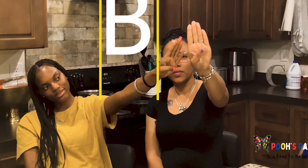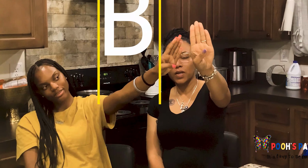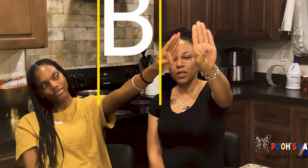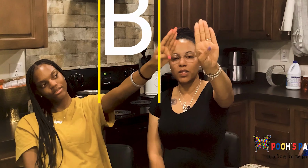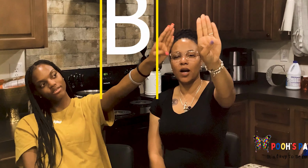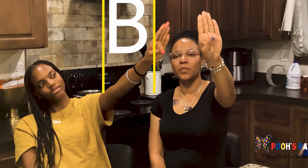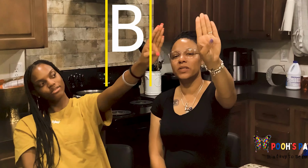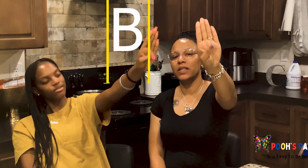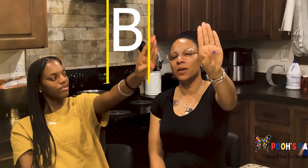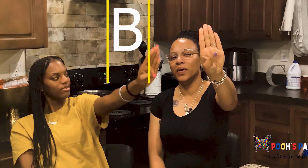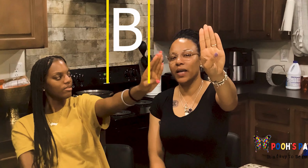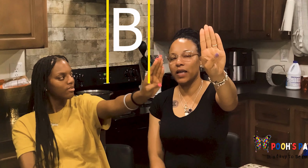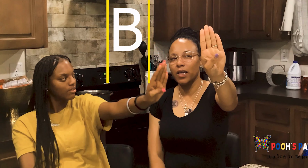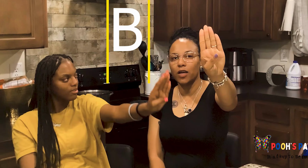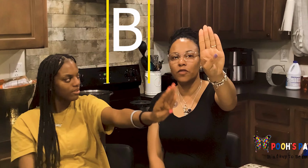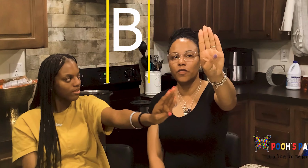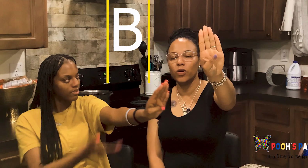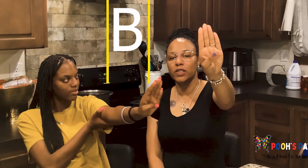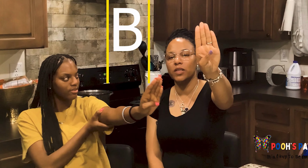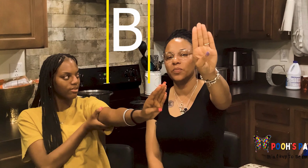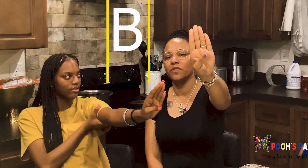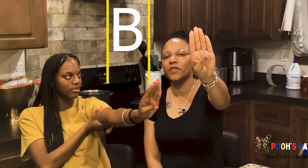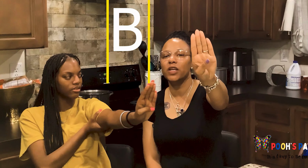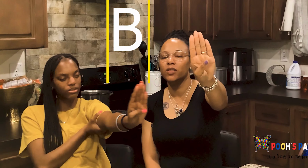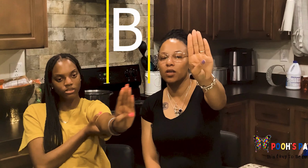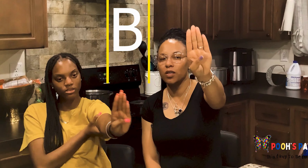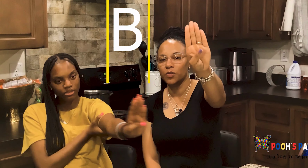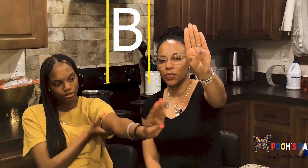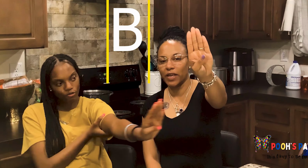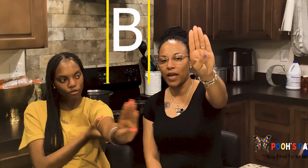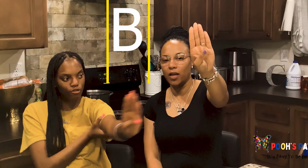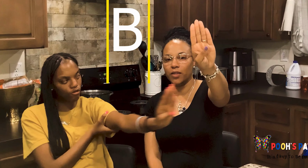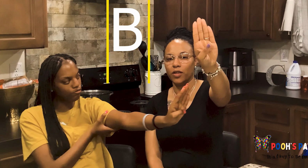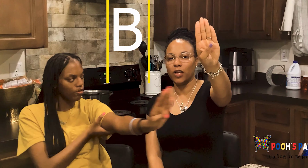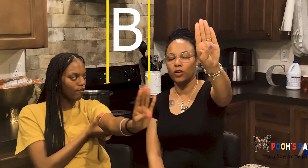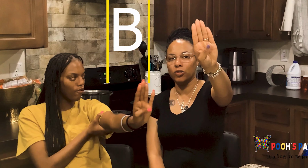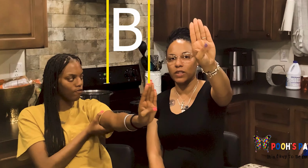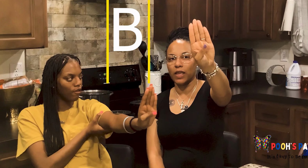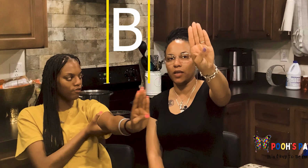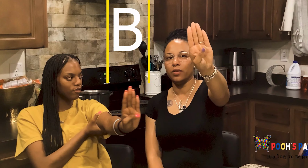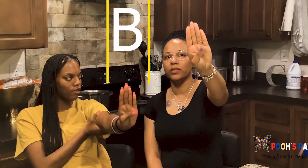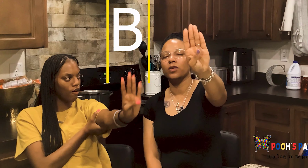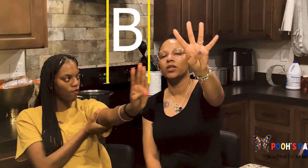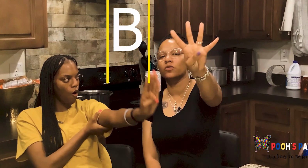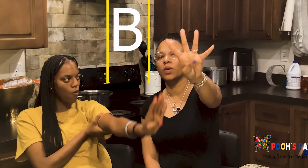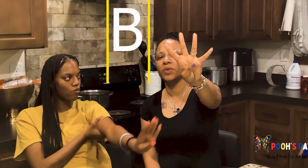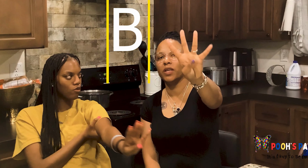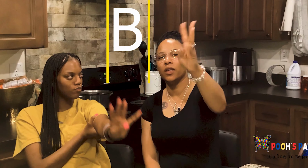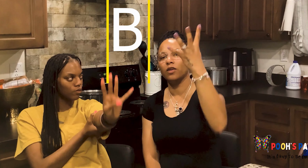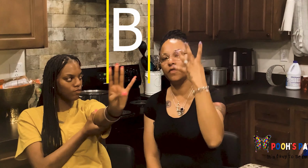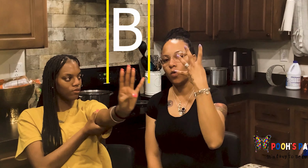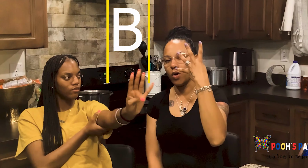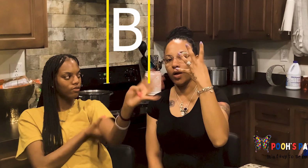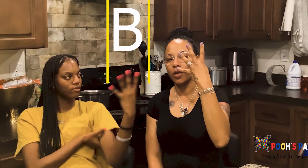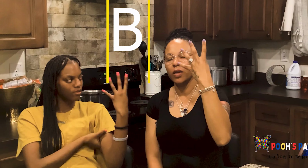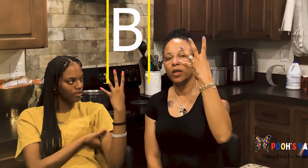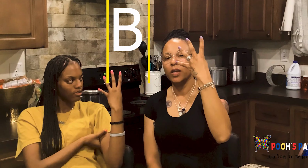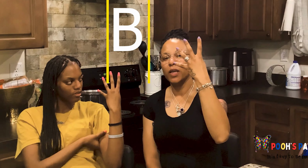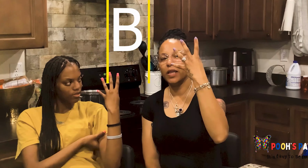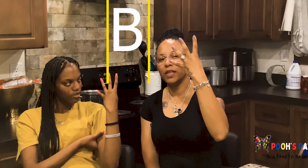it's almost like making a 4, except your fingers aren't spread out. They're closed together. So this would be a 4, and then